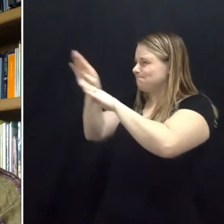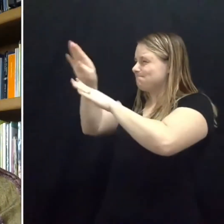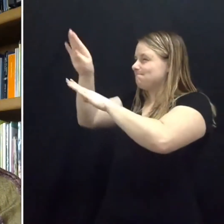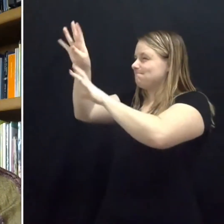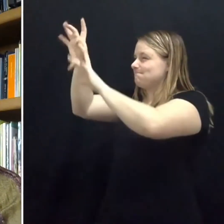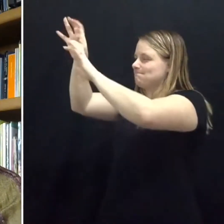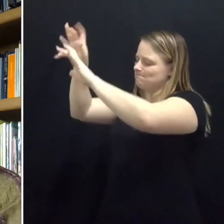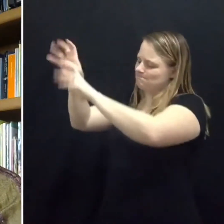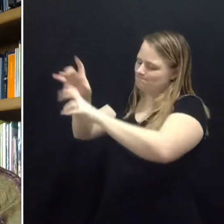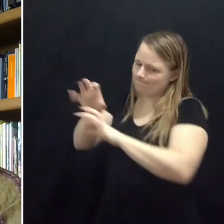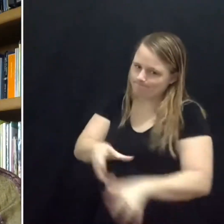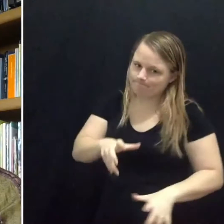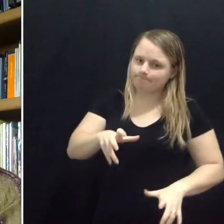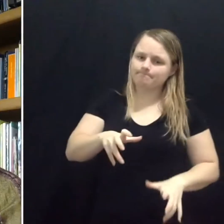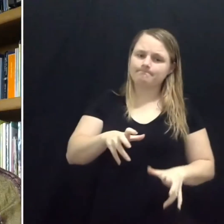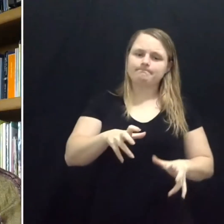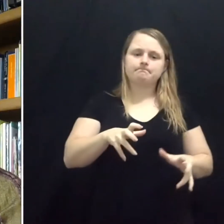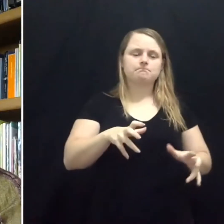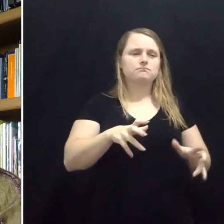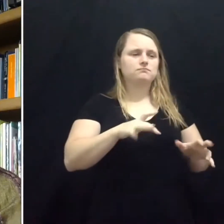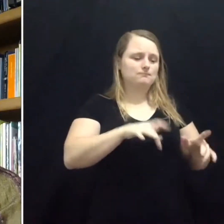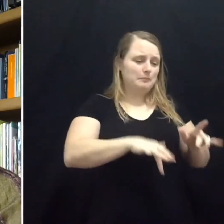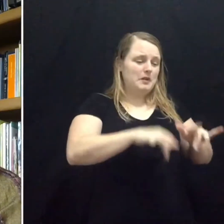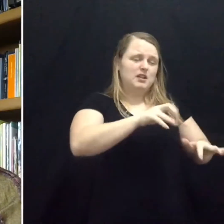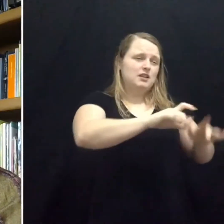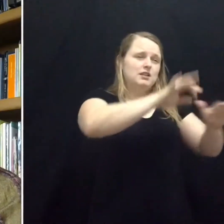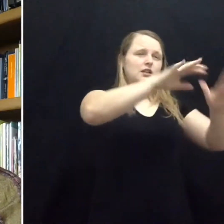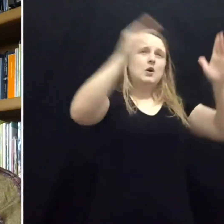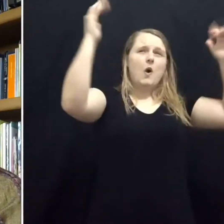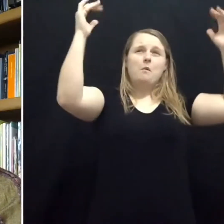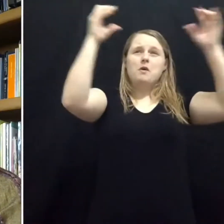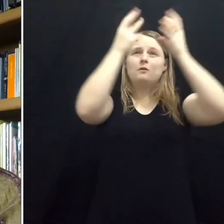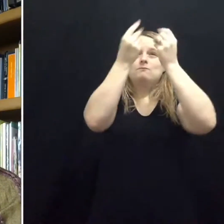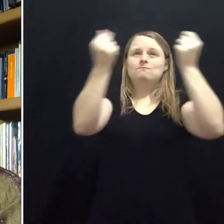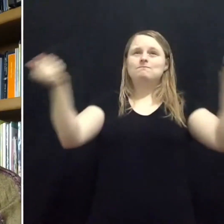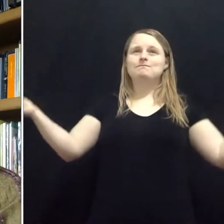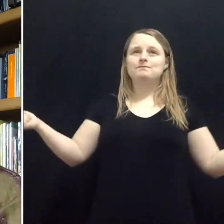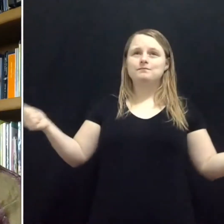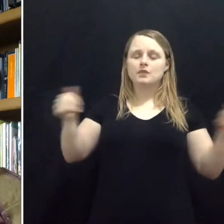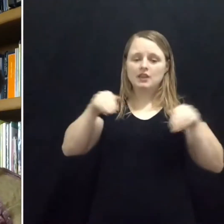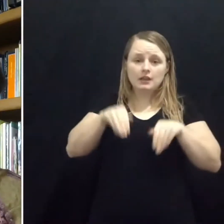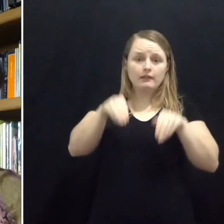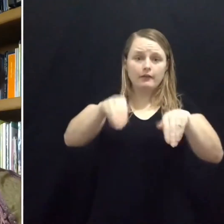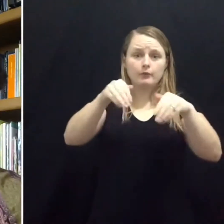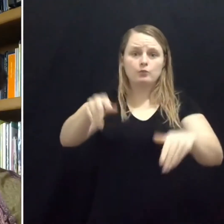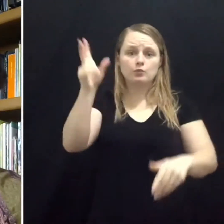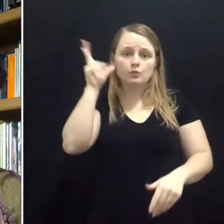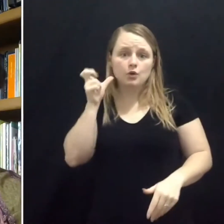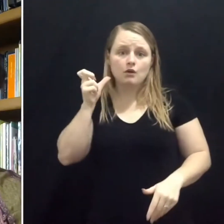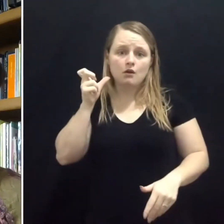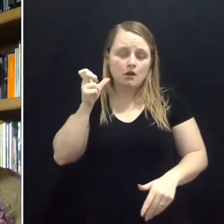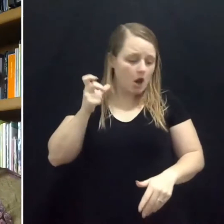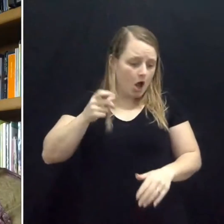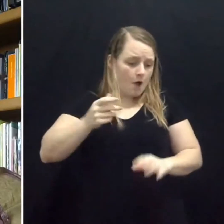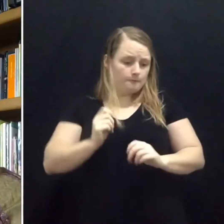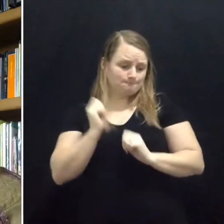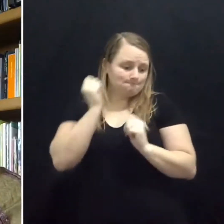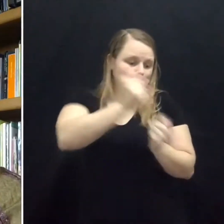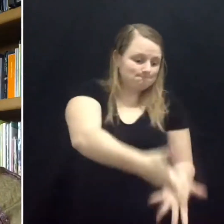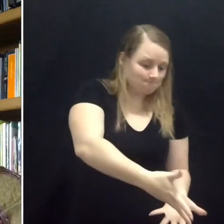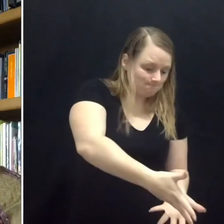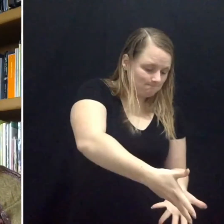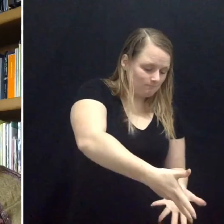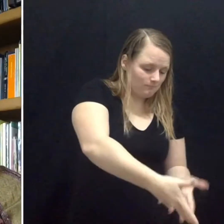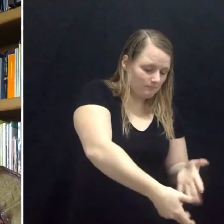steep. Rhino tried to climb out, but was losing all hope, when Kangaroo heard him and threw down a